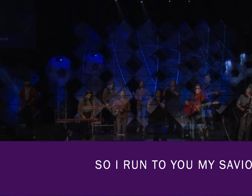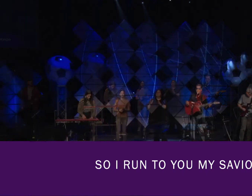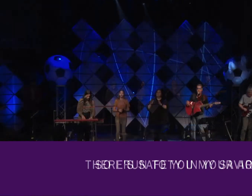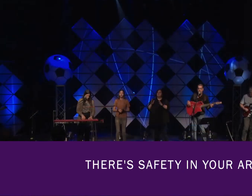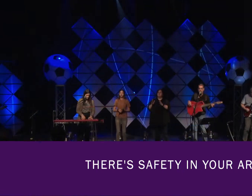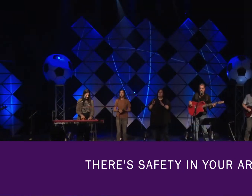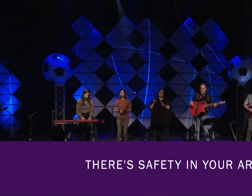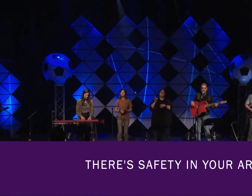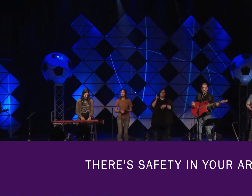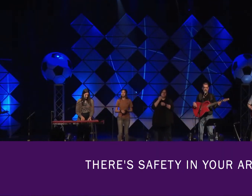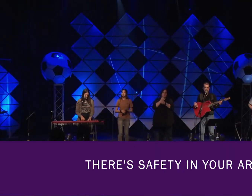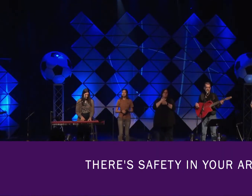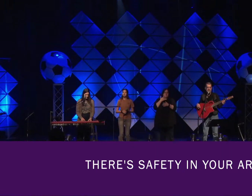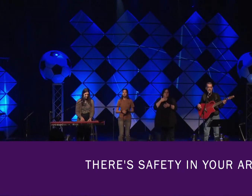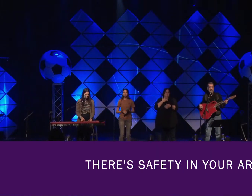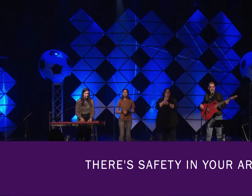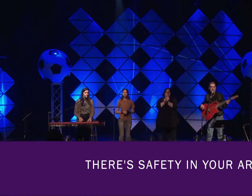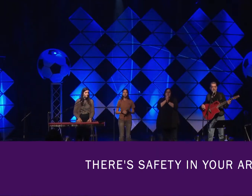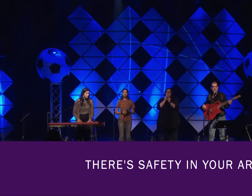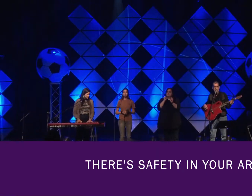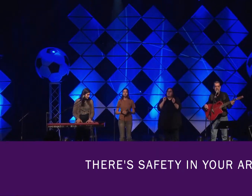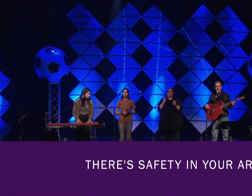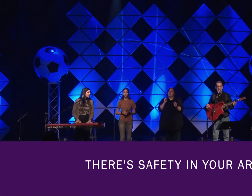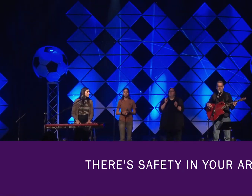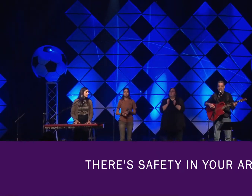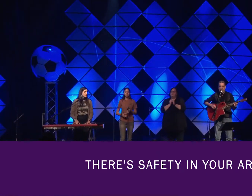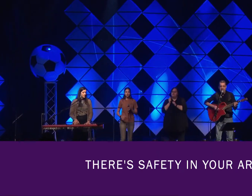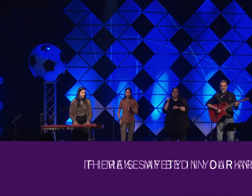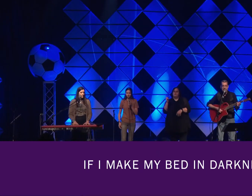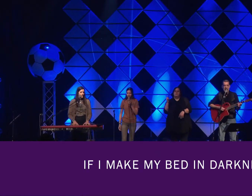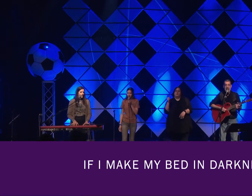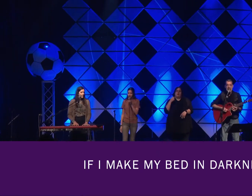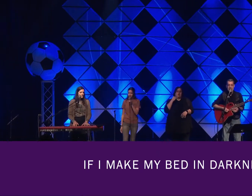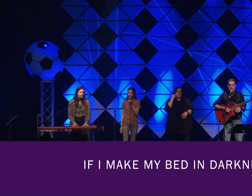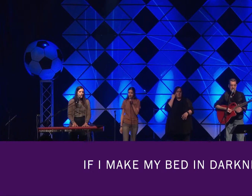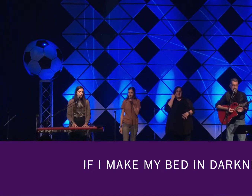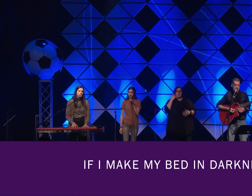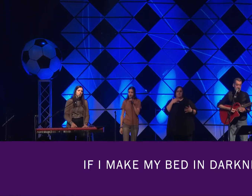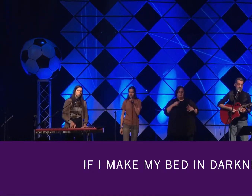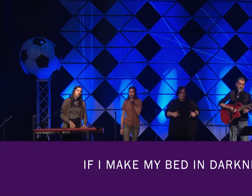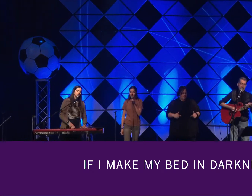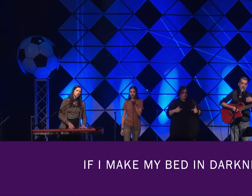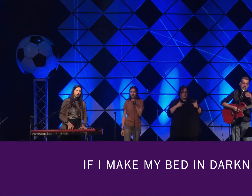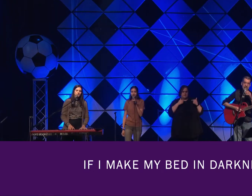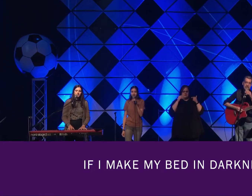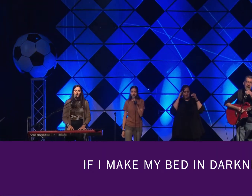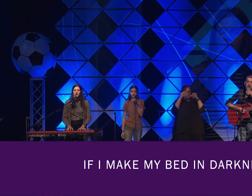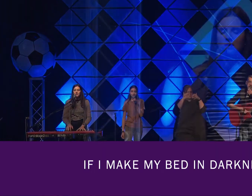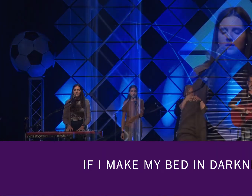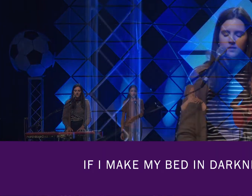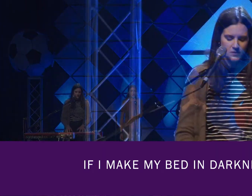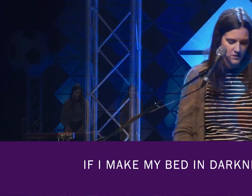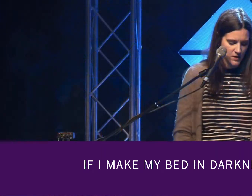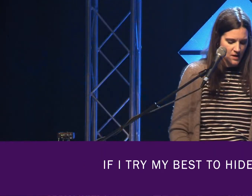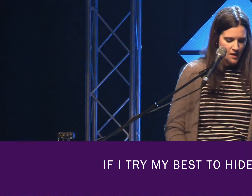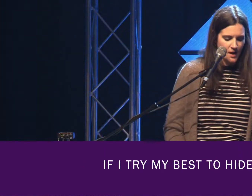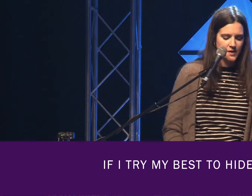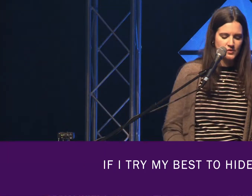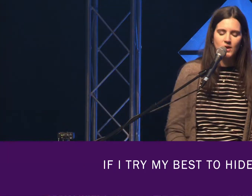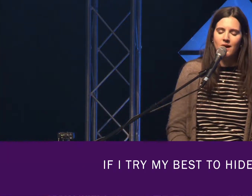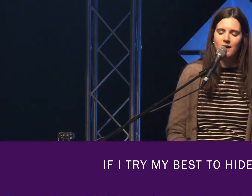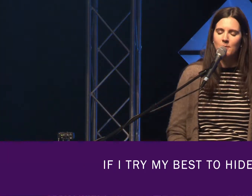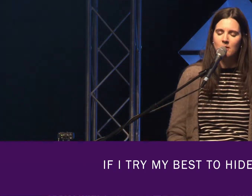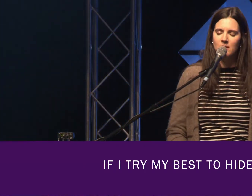Savior, there's safety in your arms. If I make my bed in darkness, if